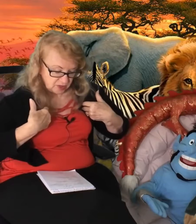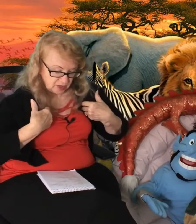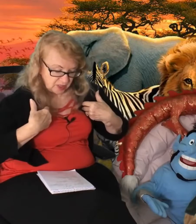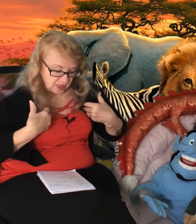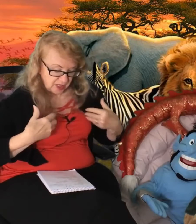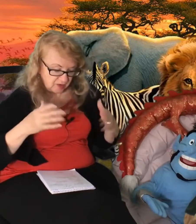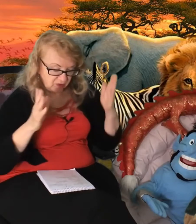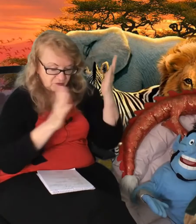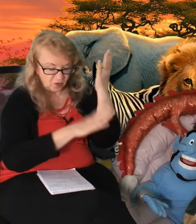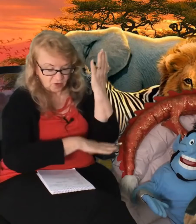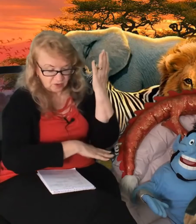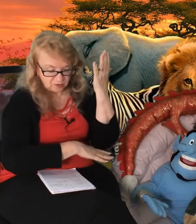in the fall.